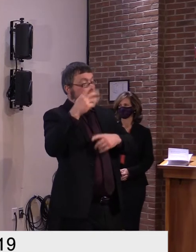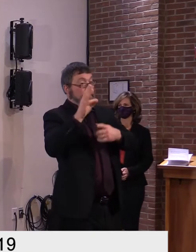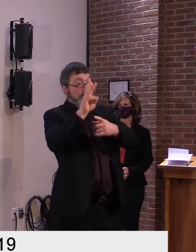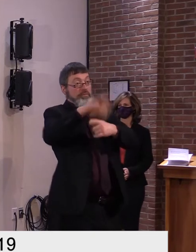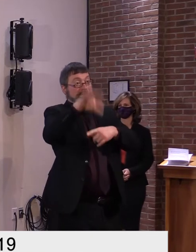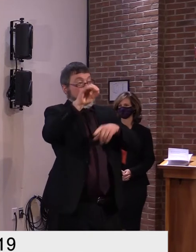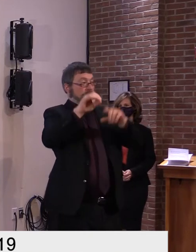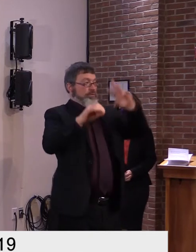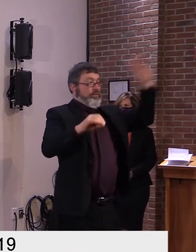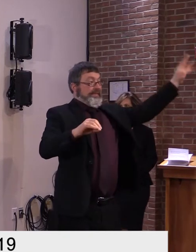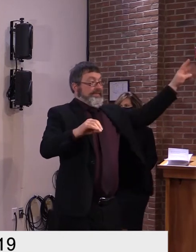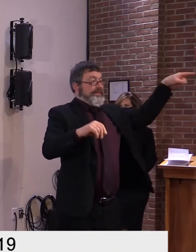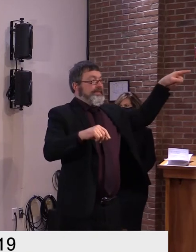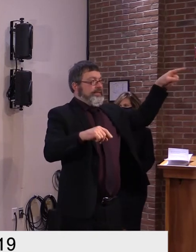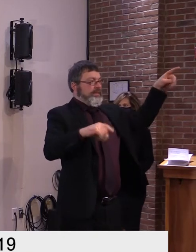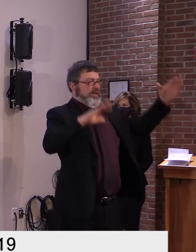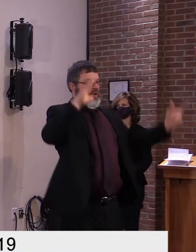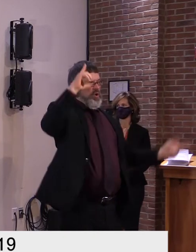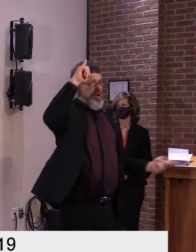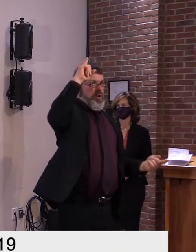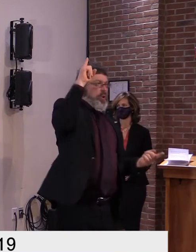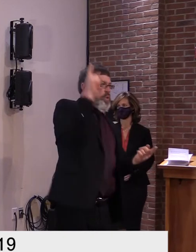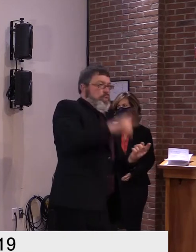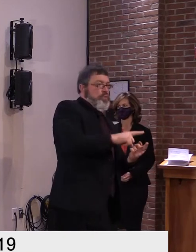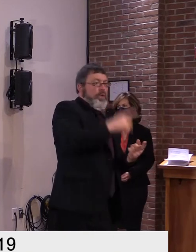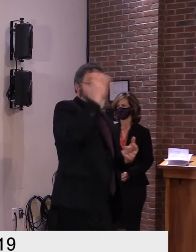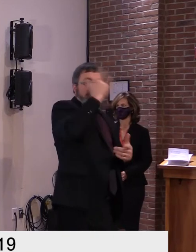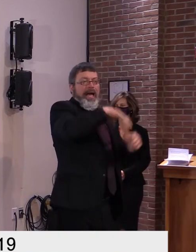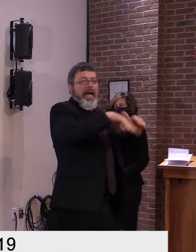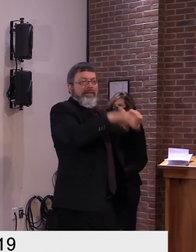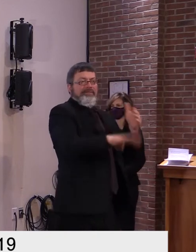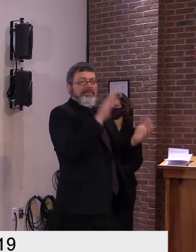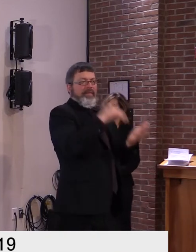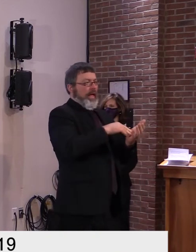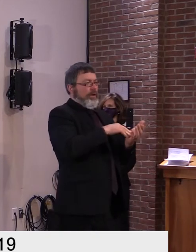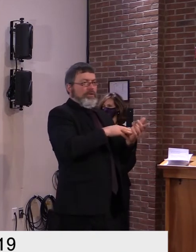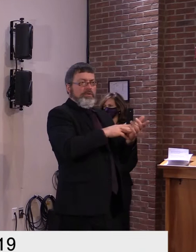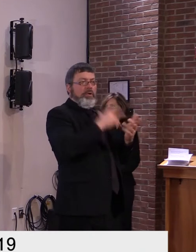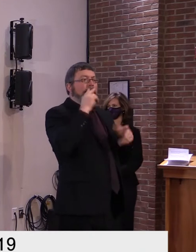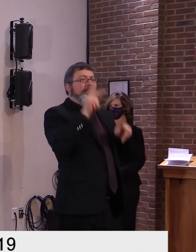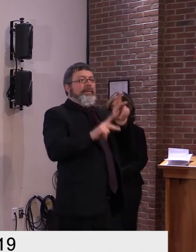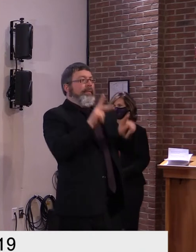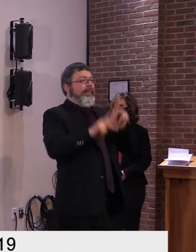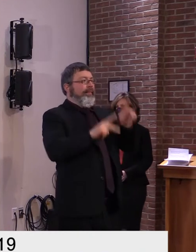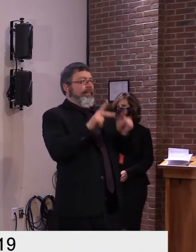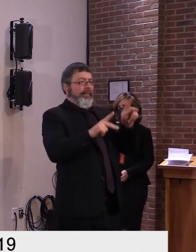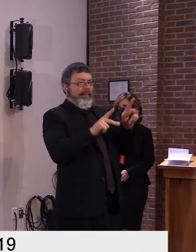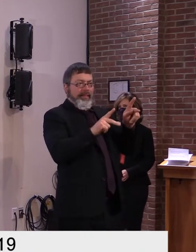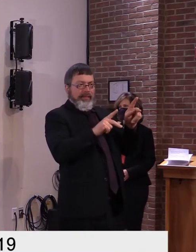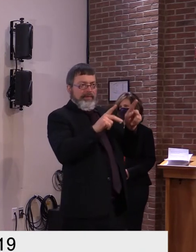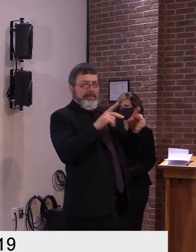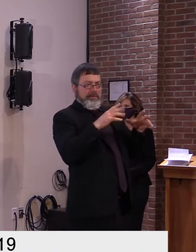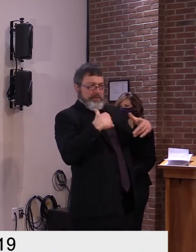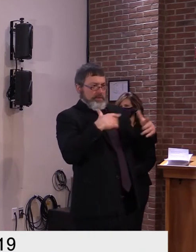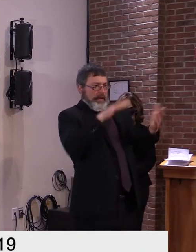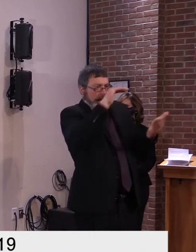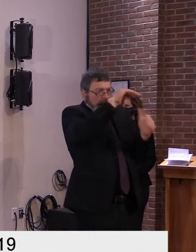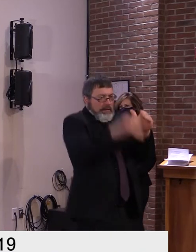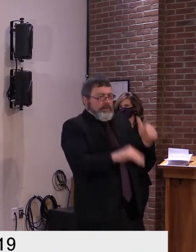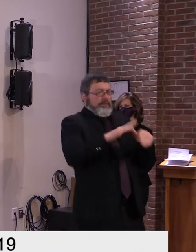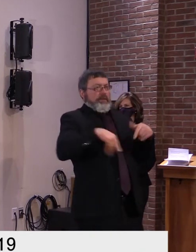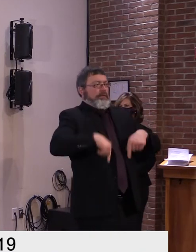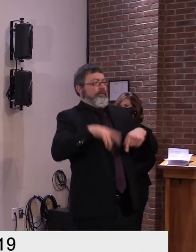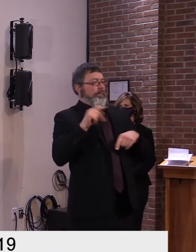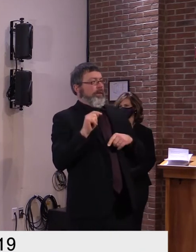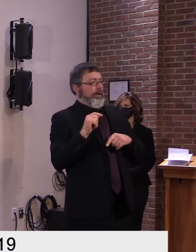country, but I don't know. I didn't calculate everybody's population and their proportion, so I don't know. I